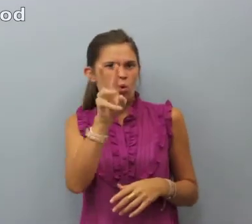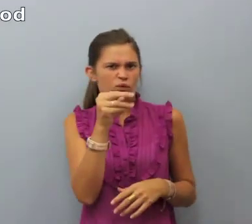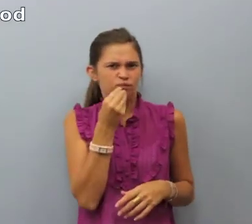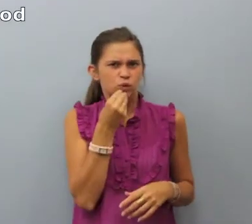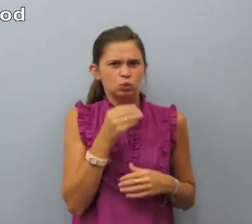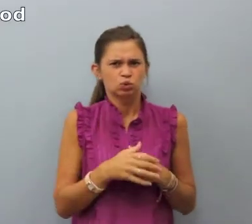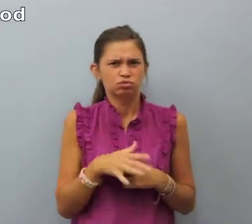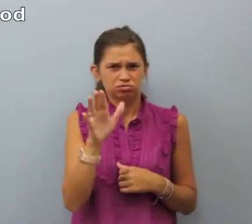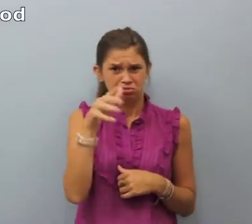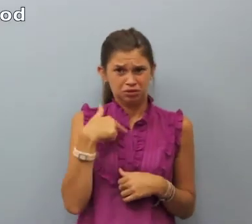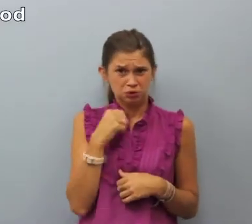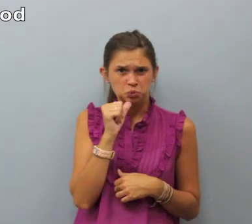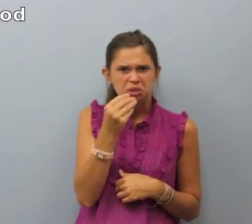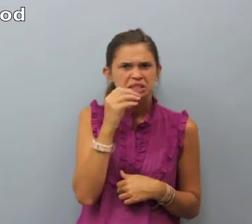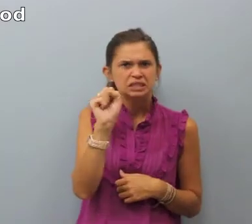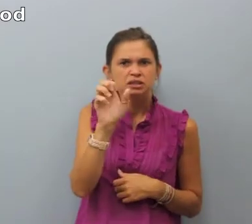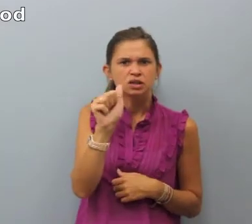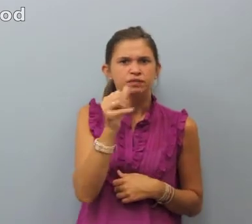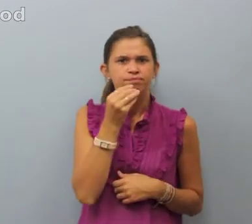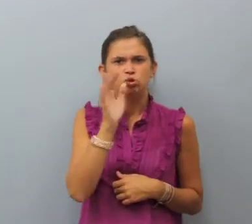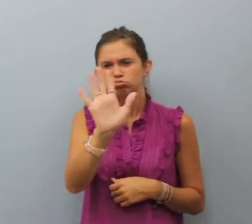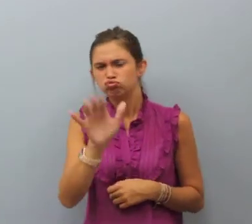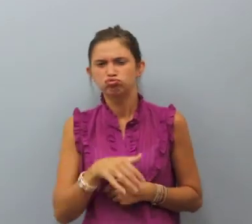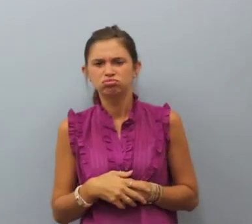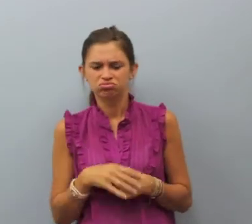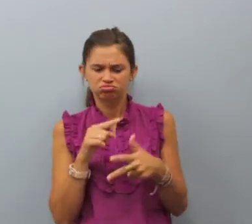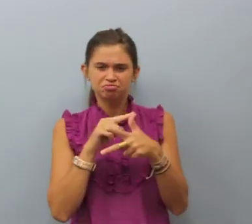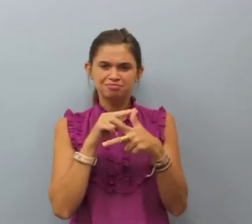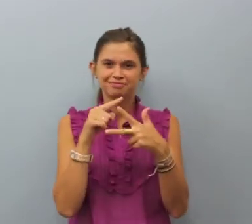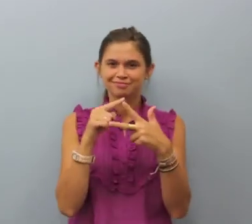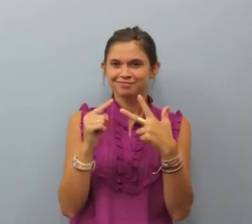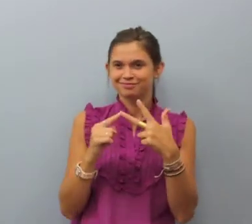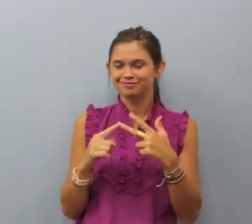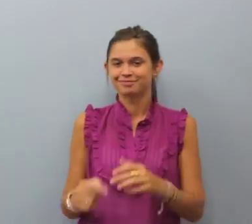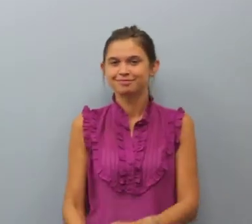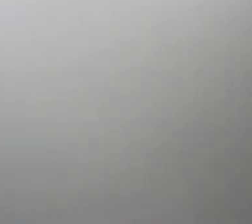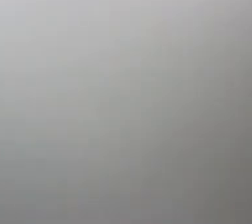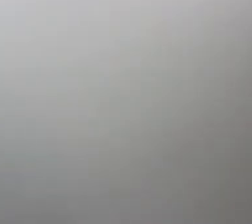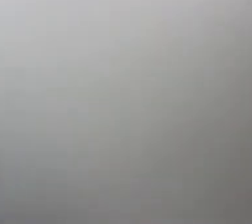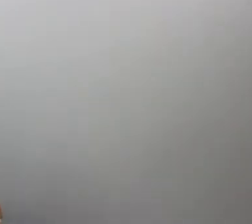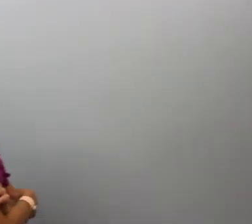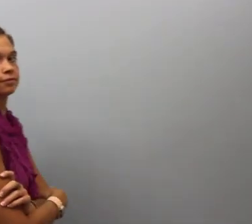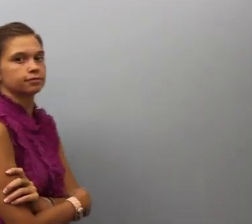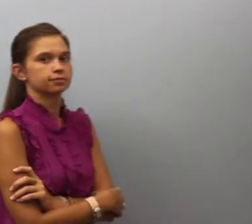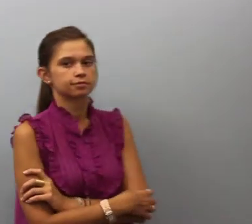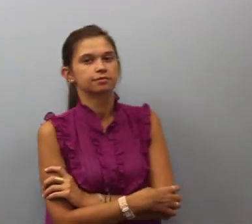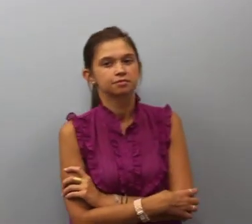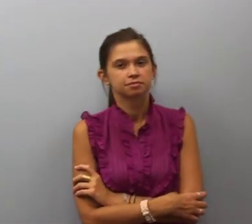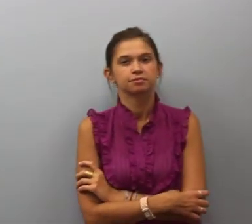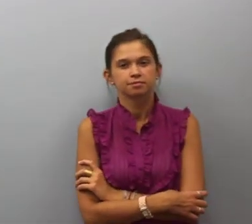And the last thing, my own food. Because I don't eat seafood, so I'd have to bring my own food. So that's what she would